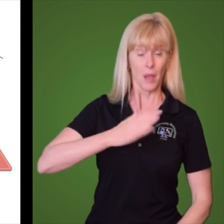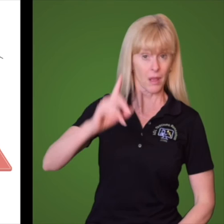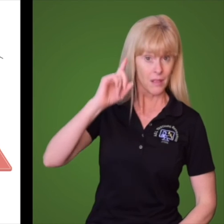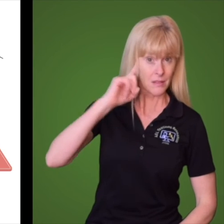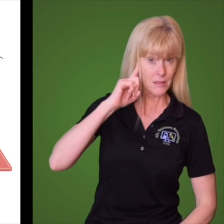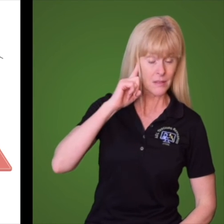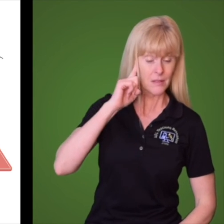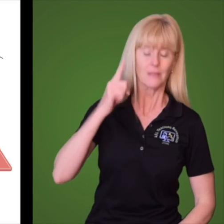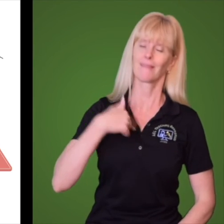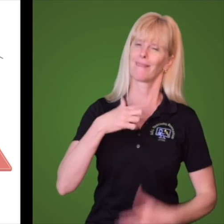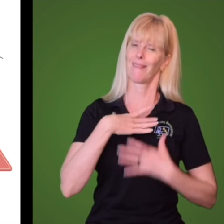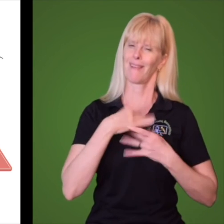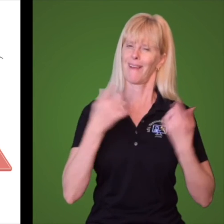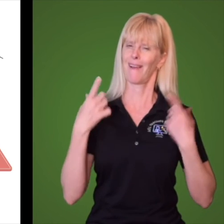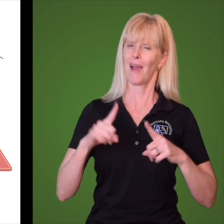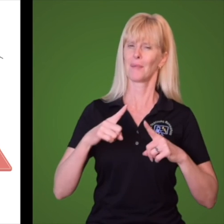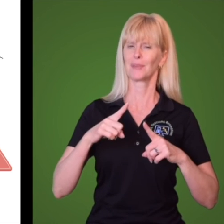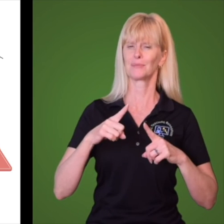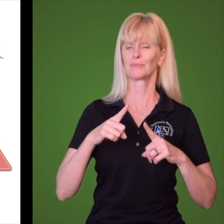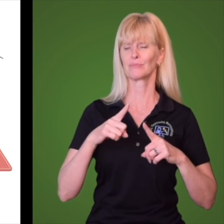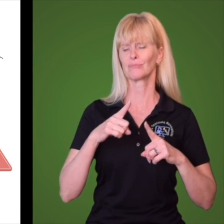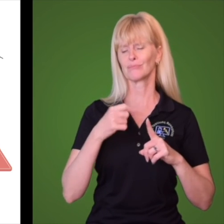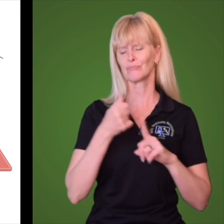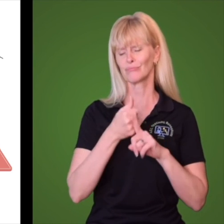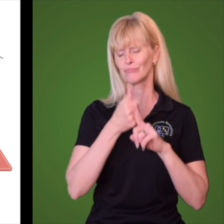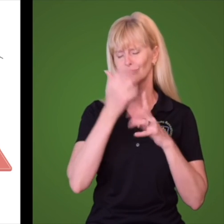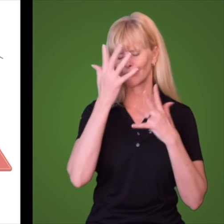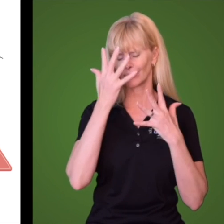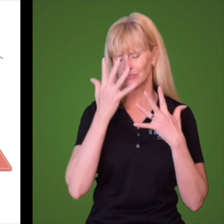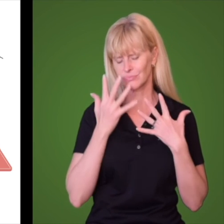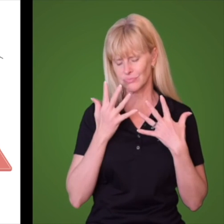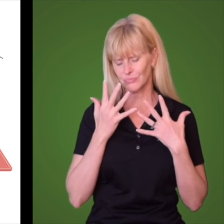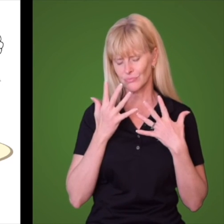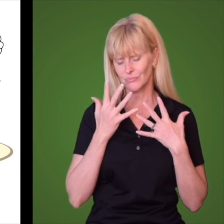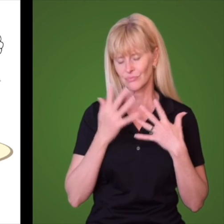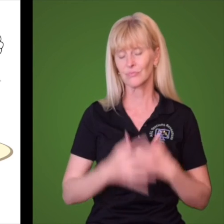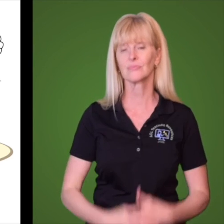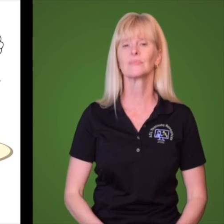I like my ears when I am sad.